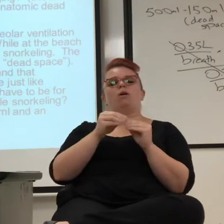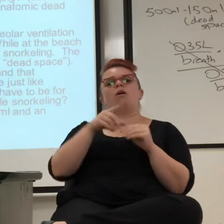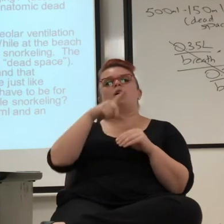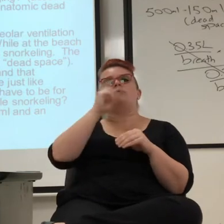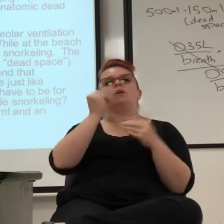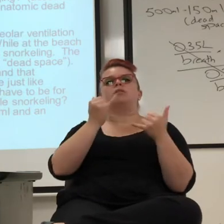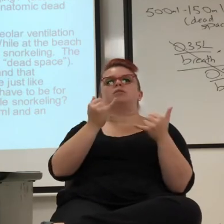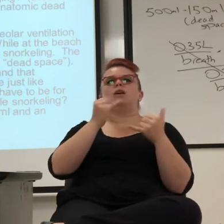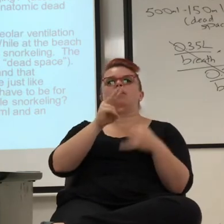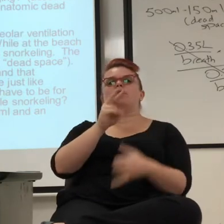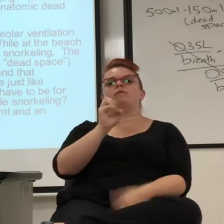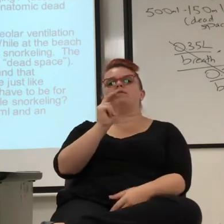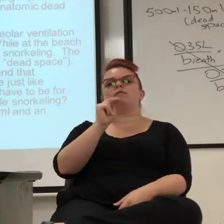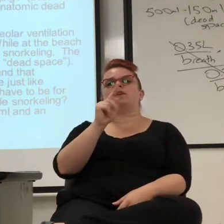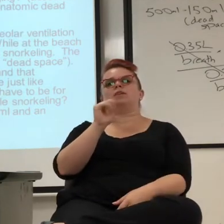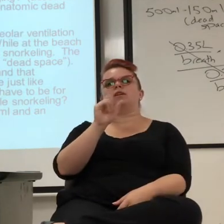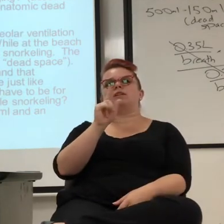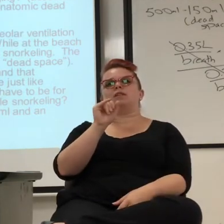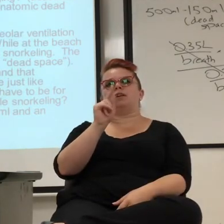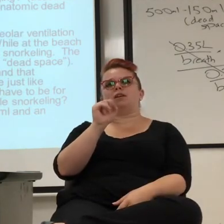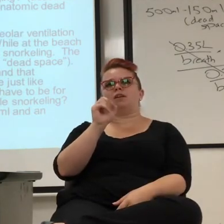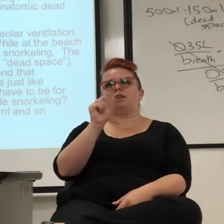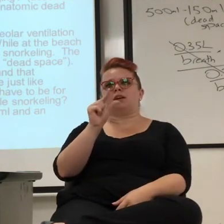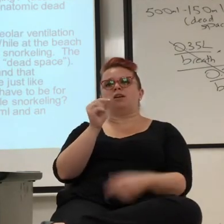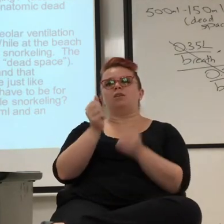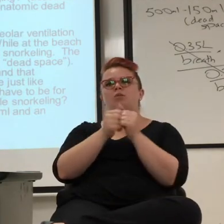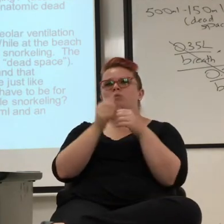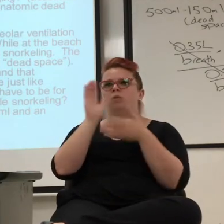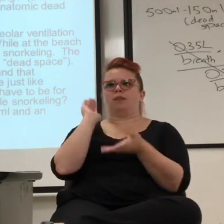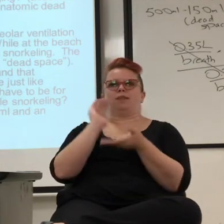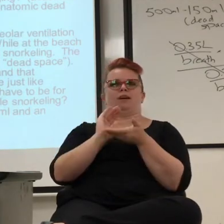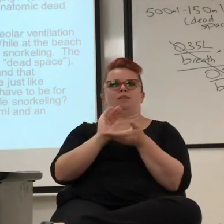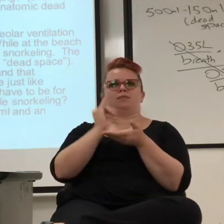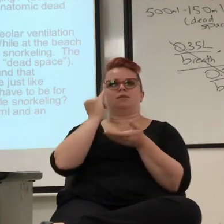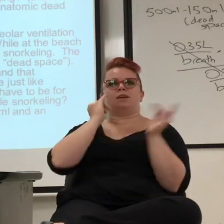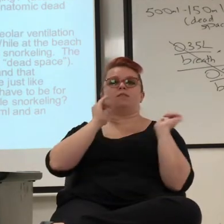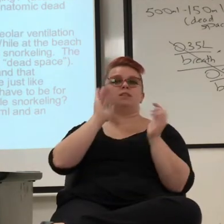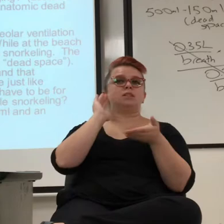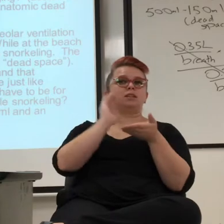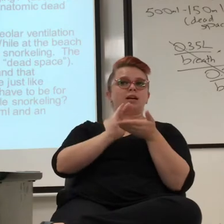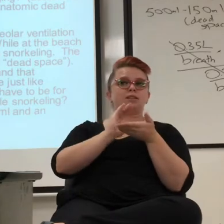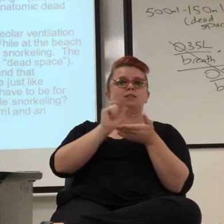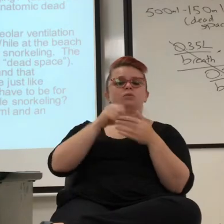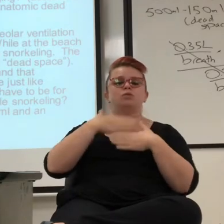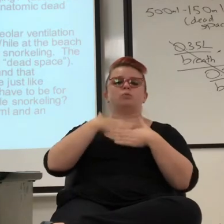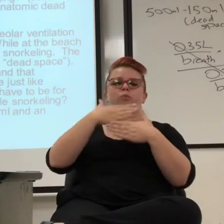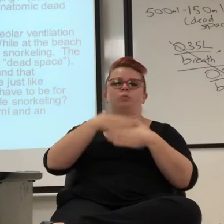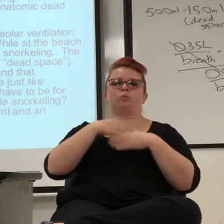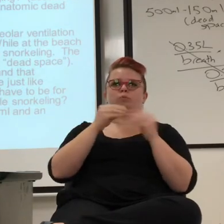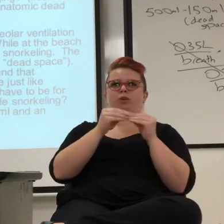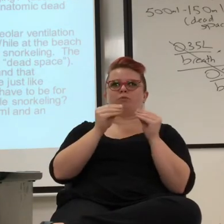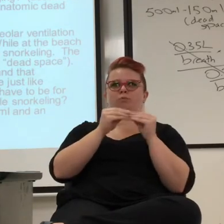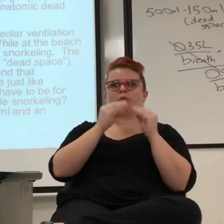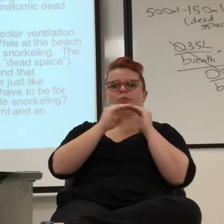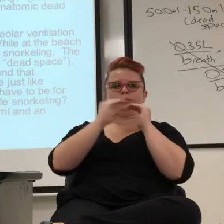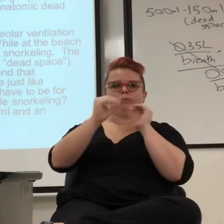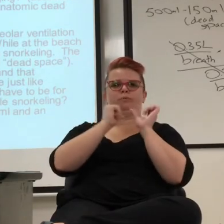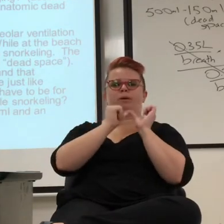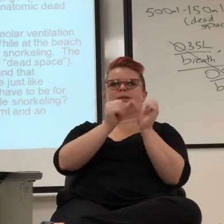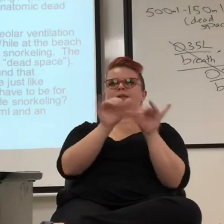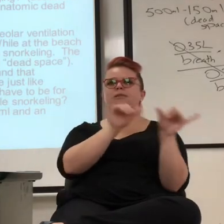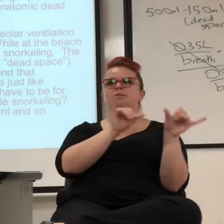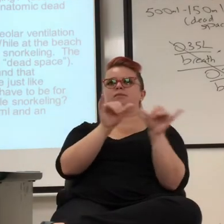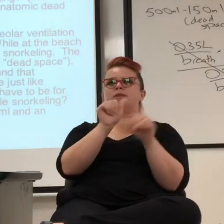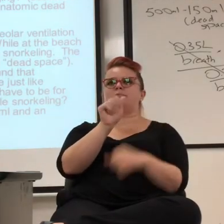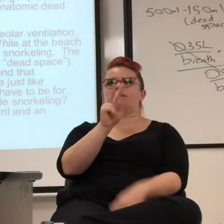you're ventilating with less. If this is less, you've got to breathe more to maintain the same EVR. So that's the